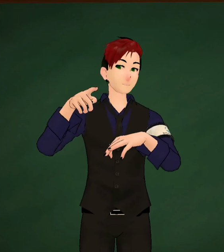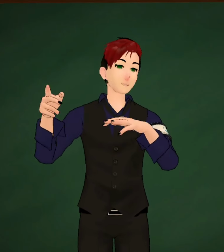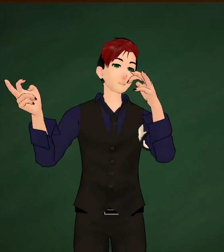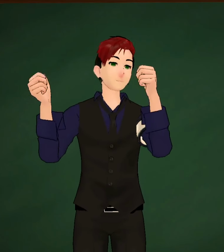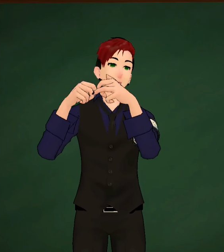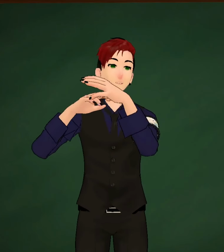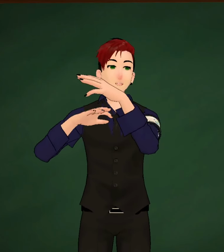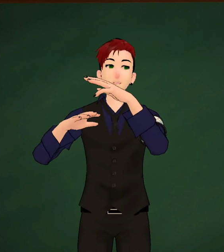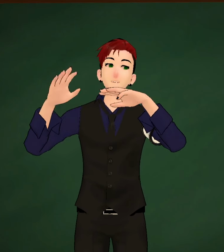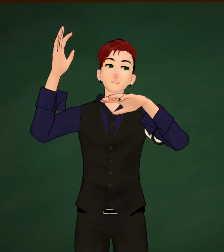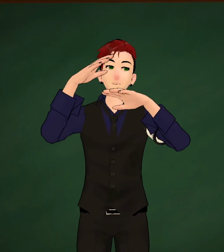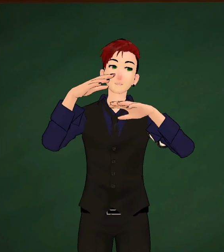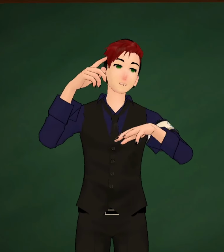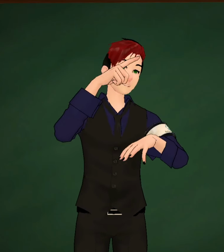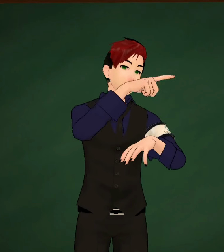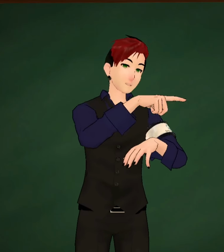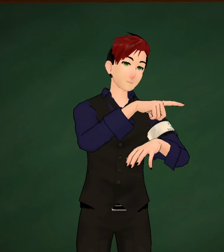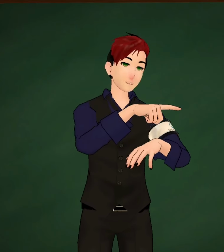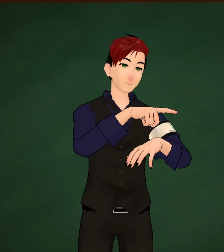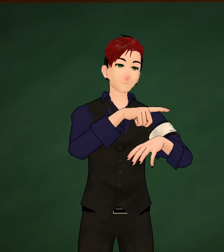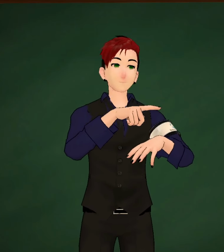This is more accessible than that.